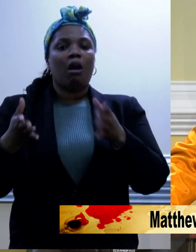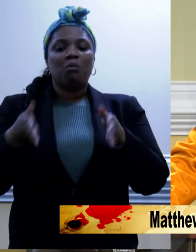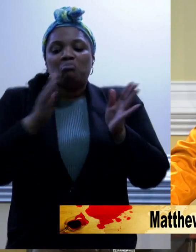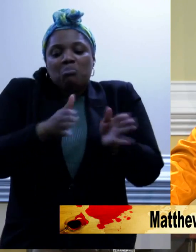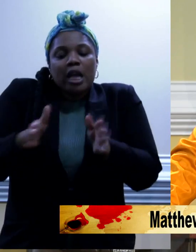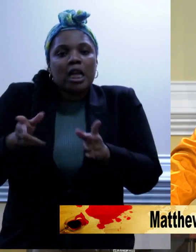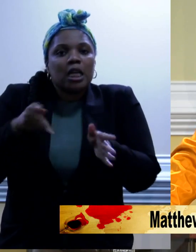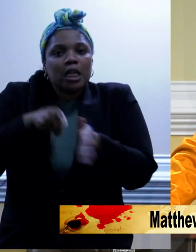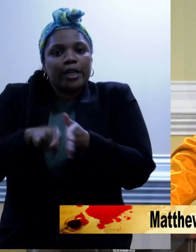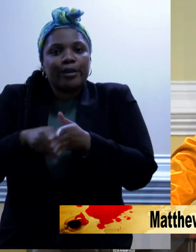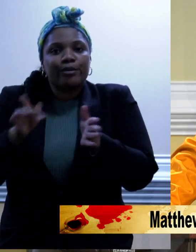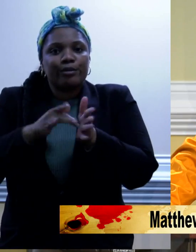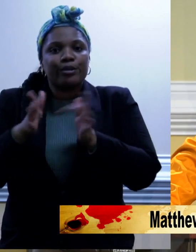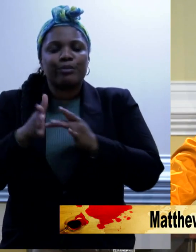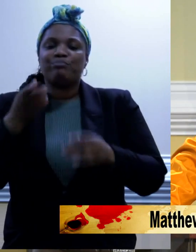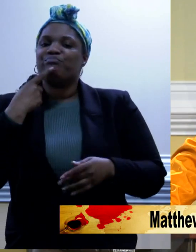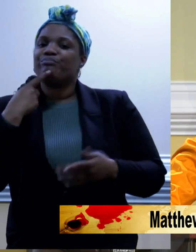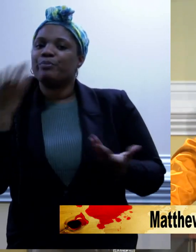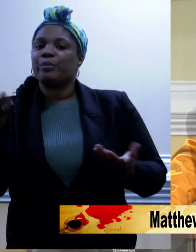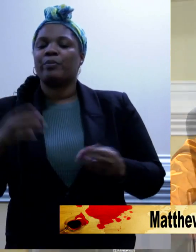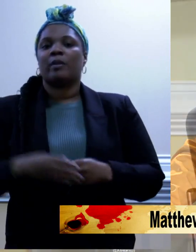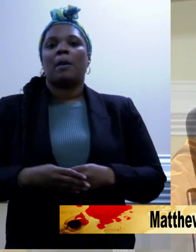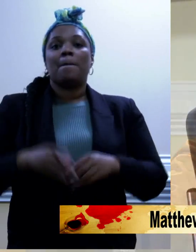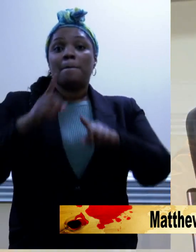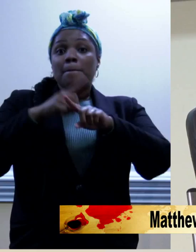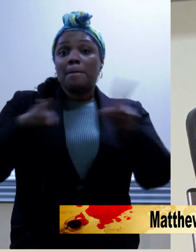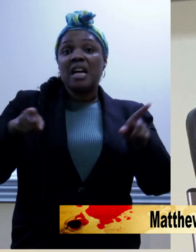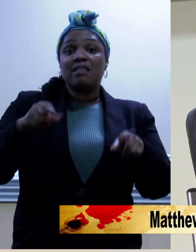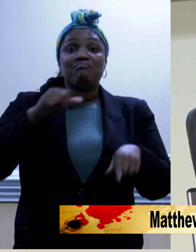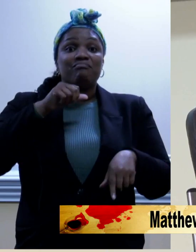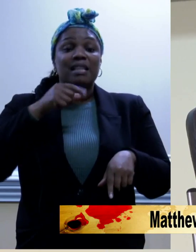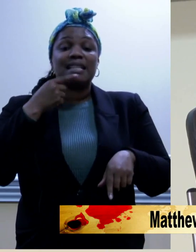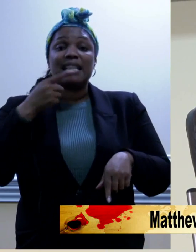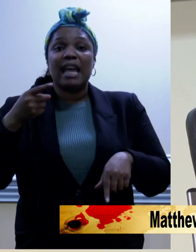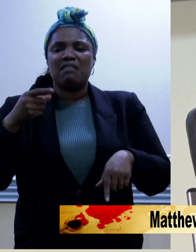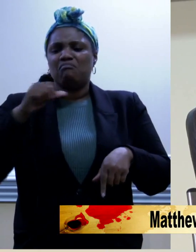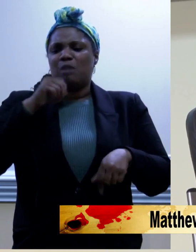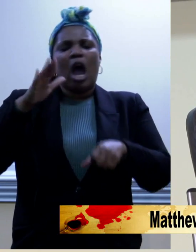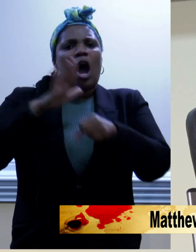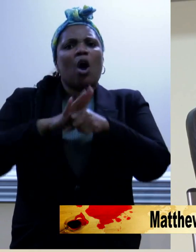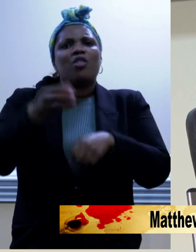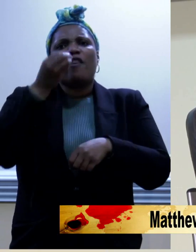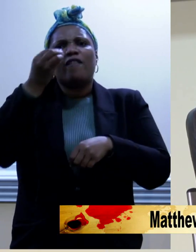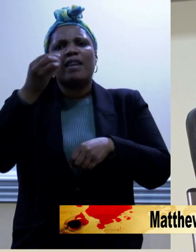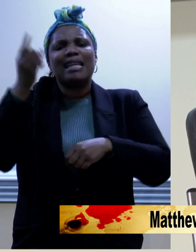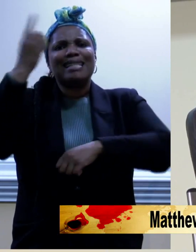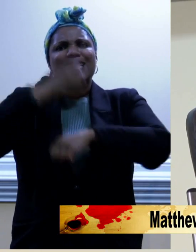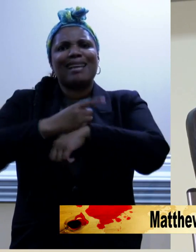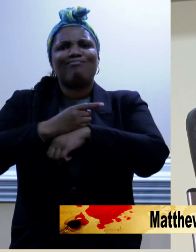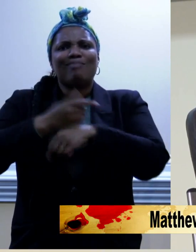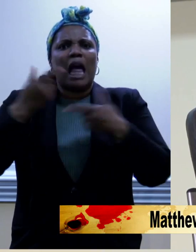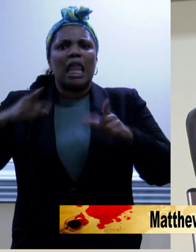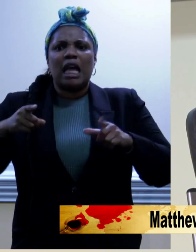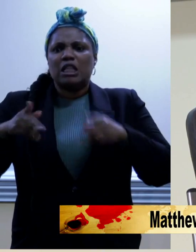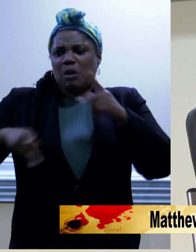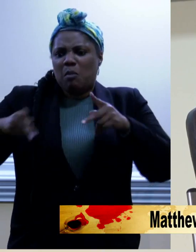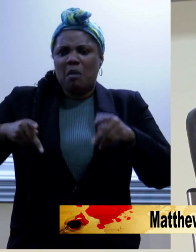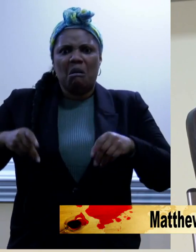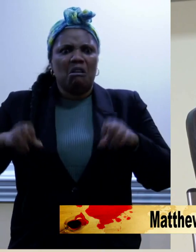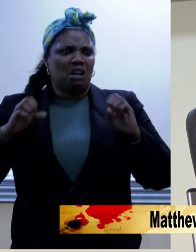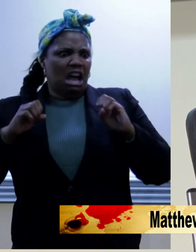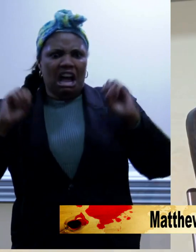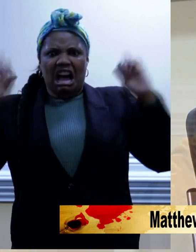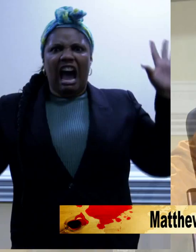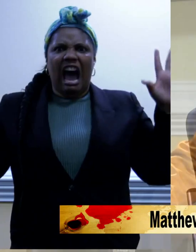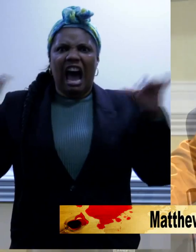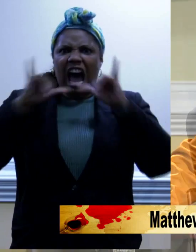Jesus. Go ahead. What did they say? Go ahead and read. But they said, not on the feast day. Lest there be an uproar among the people. But